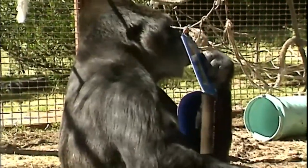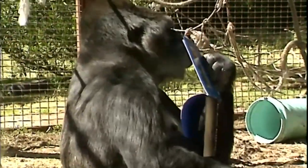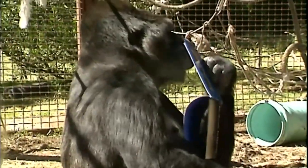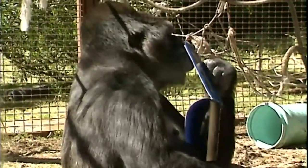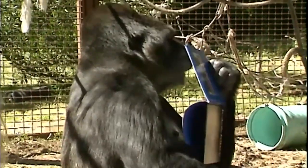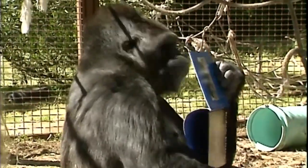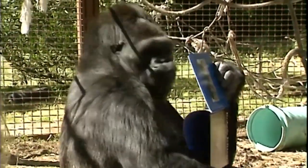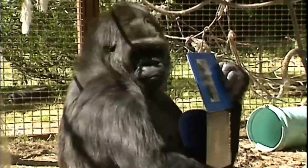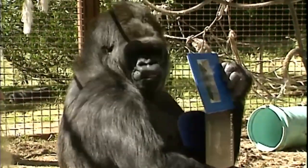Want to look at the story?